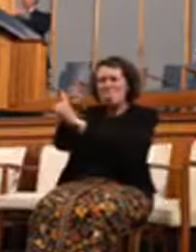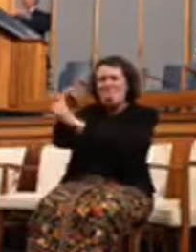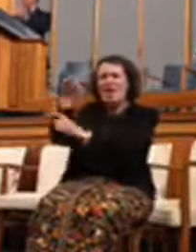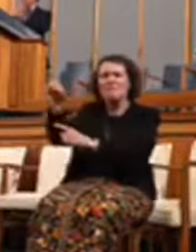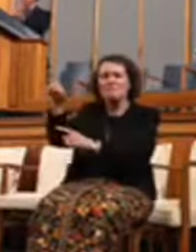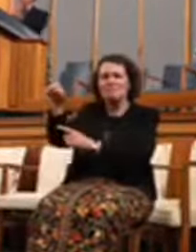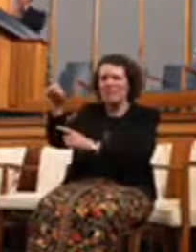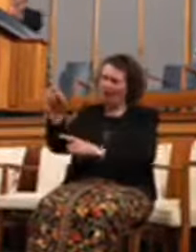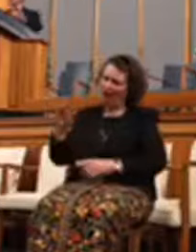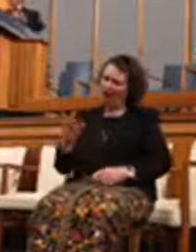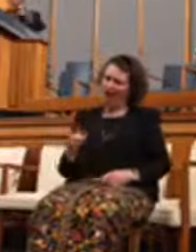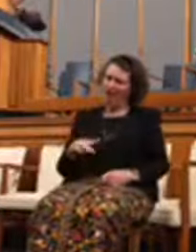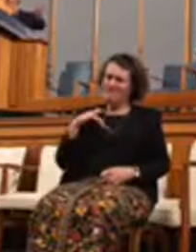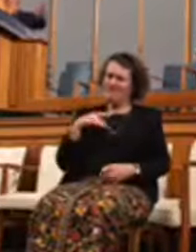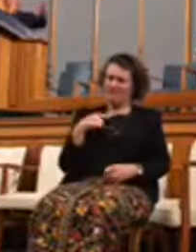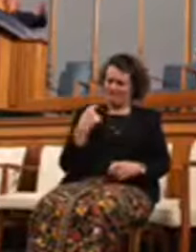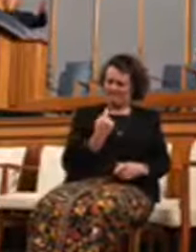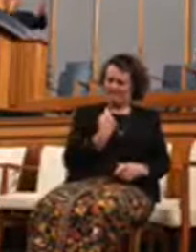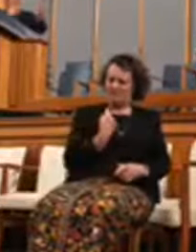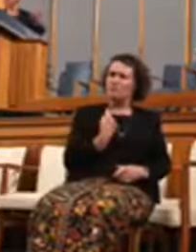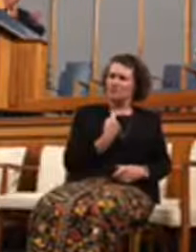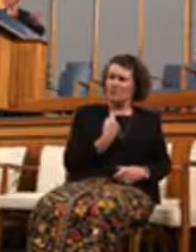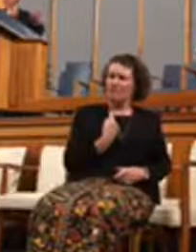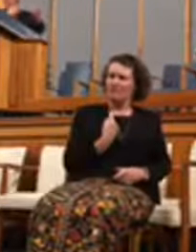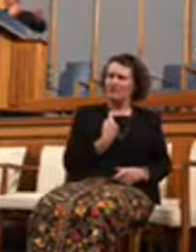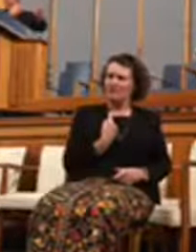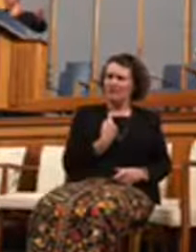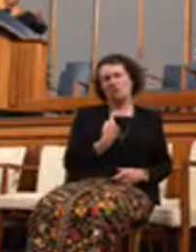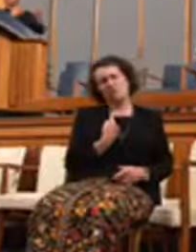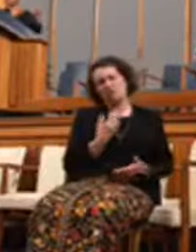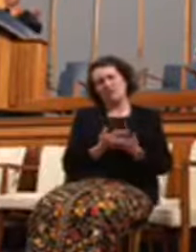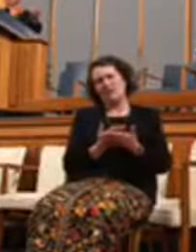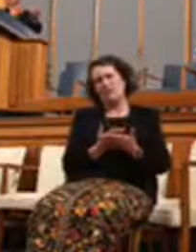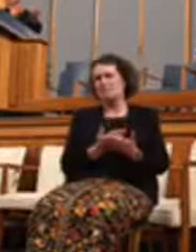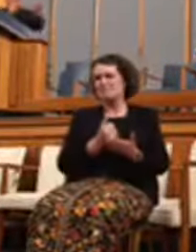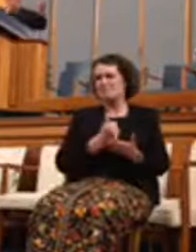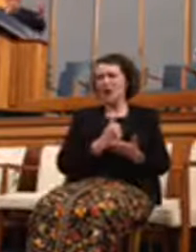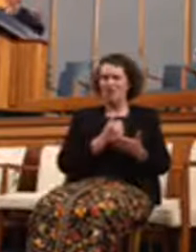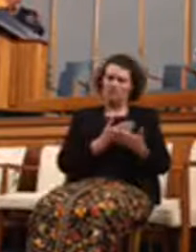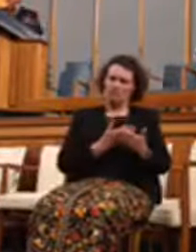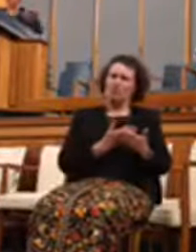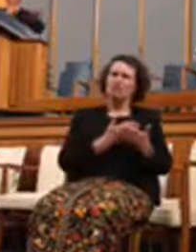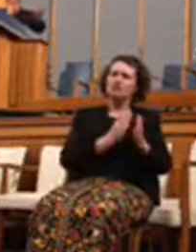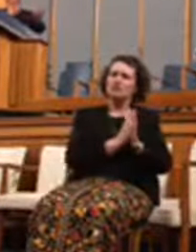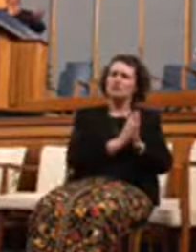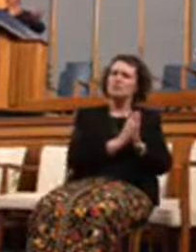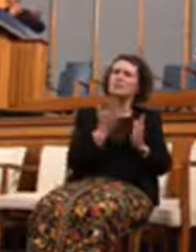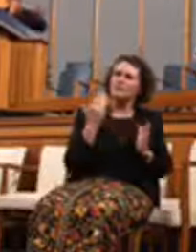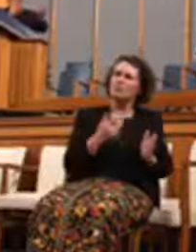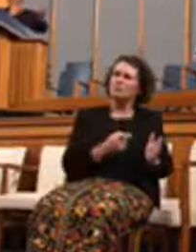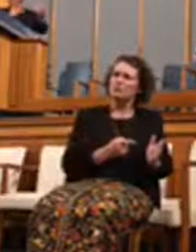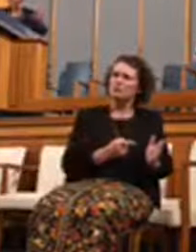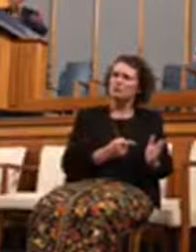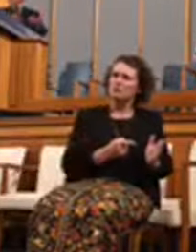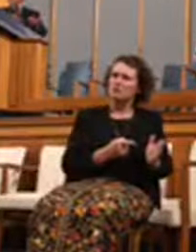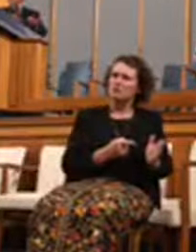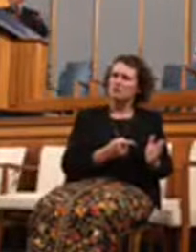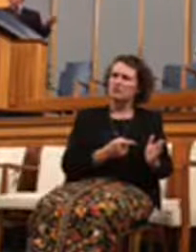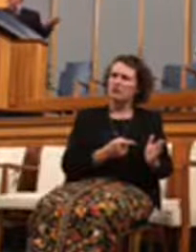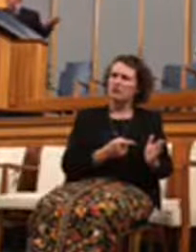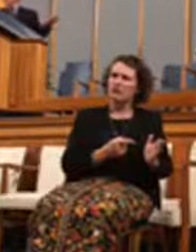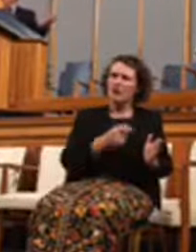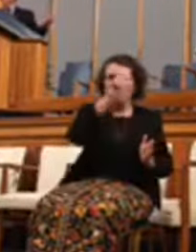or I lived, I'm sorry to say, I lived for a religion. But that religion couldn't save me. You asked me, will you be going to